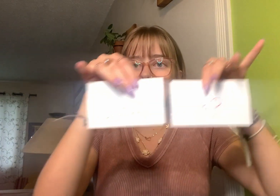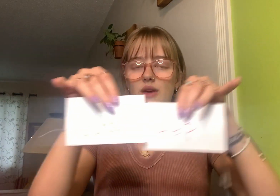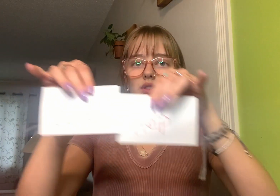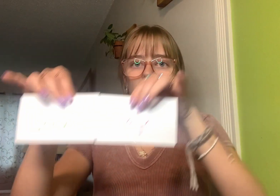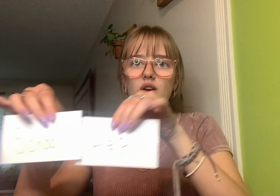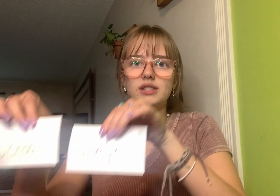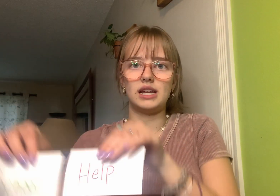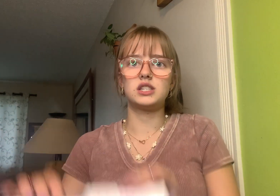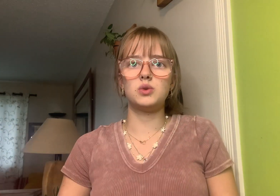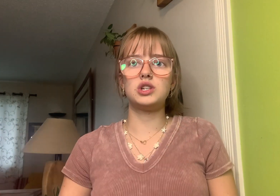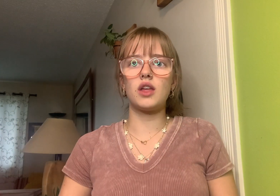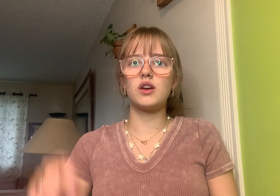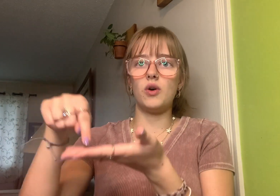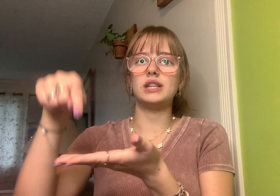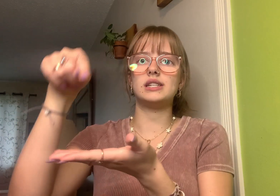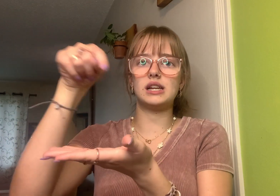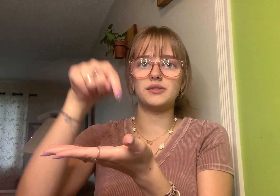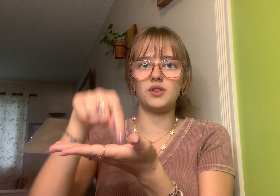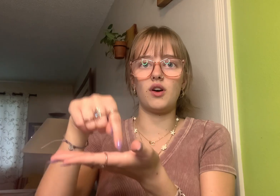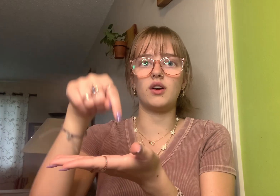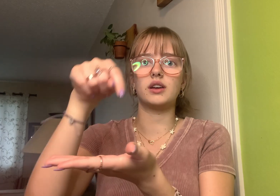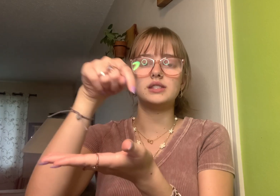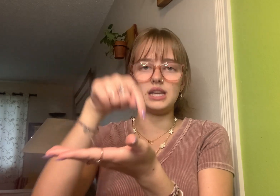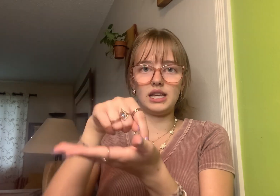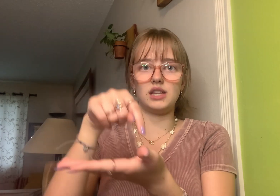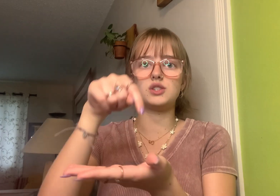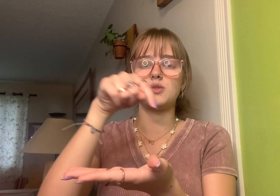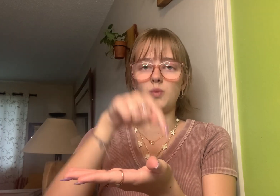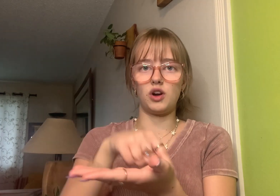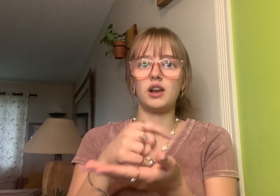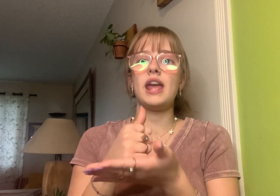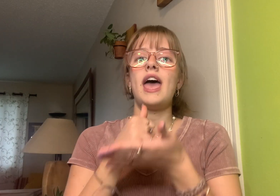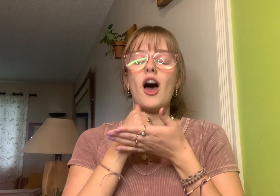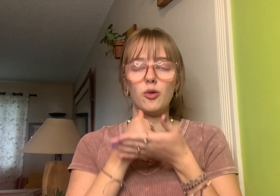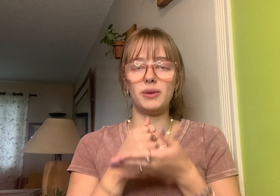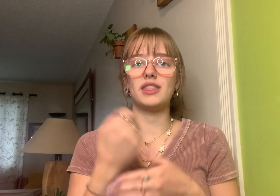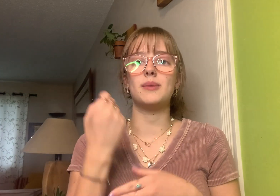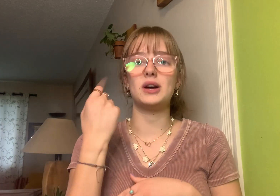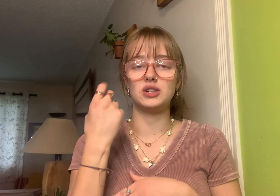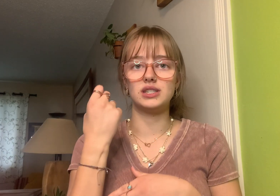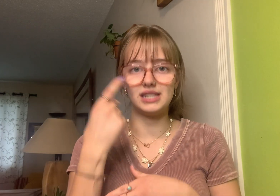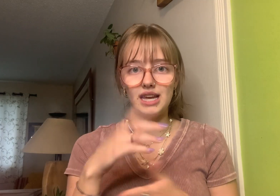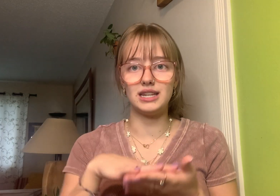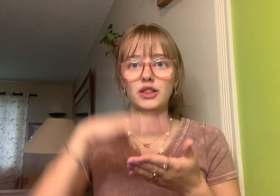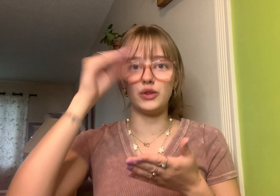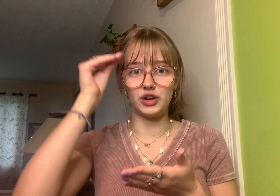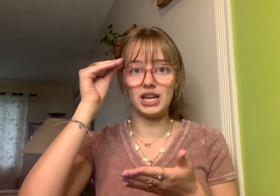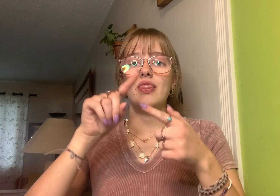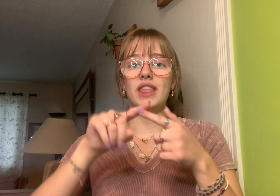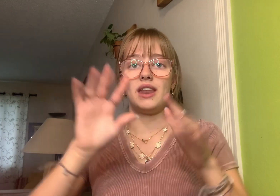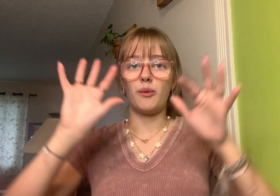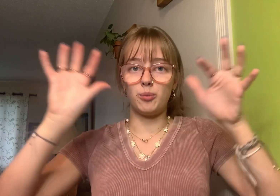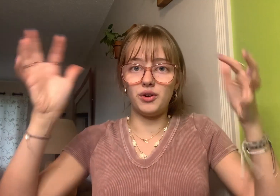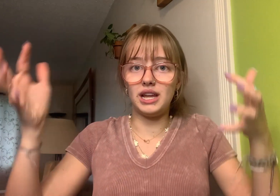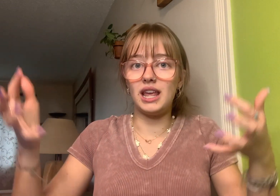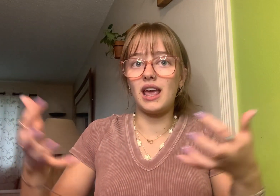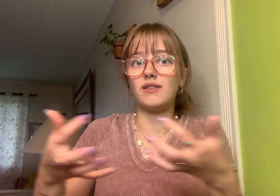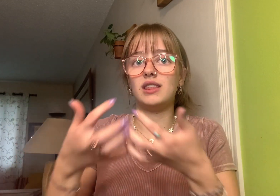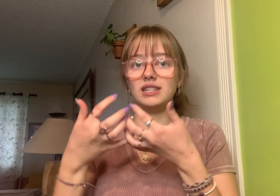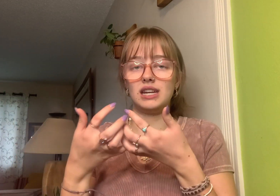out the cards next to each other, pointing along to each word, helping them understand and learn it, and then bringing everything